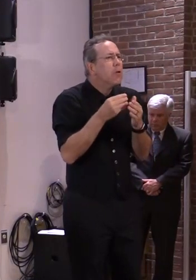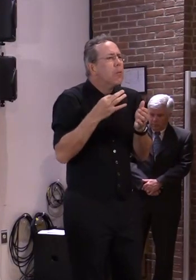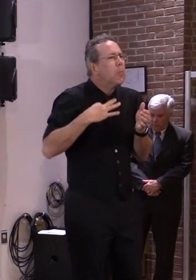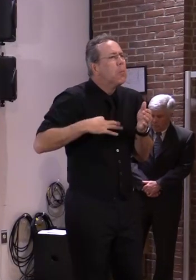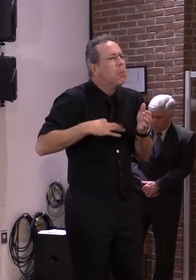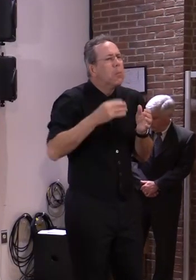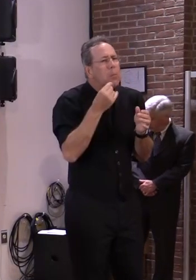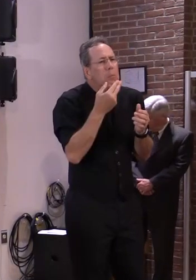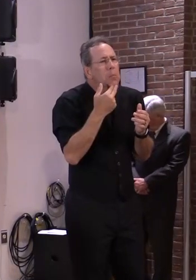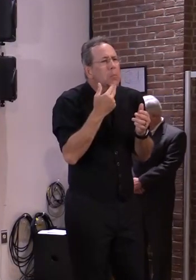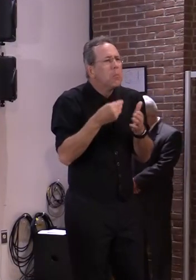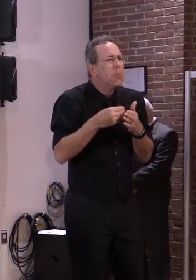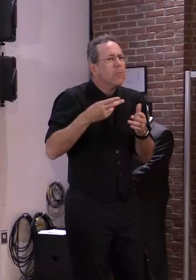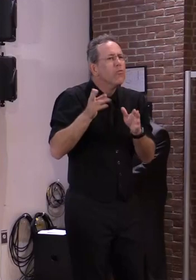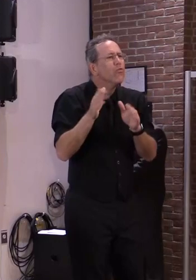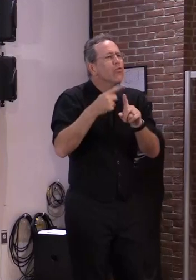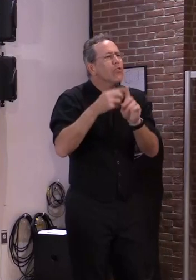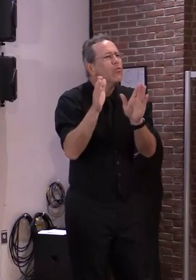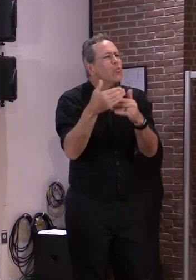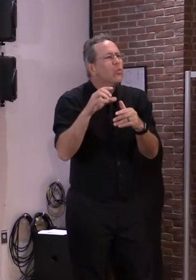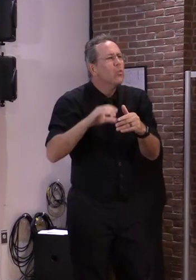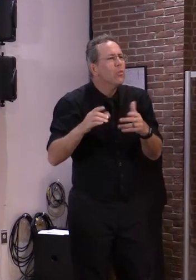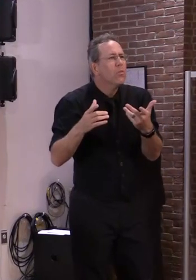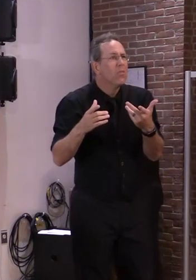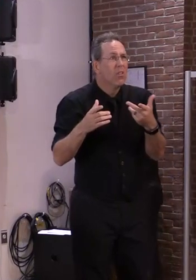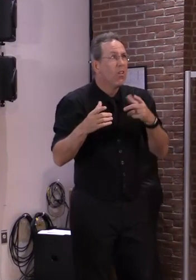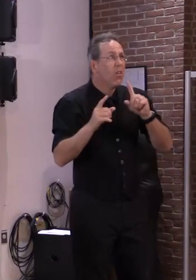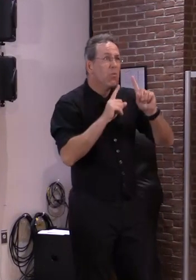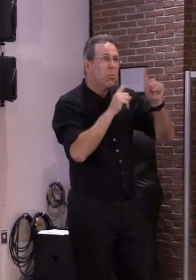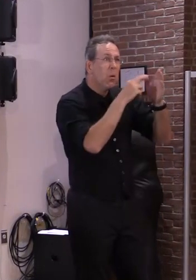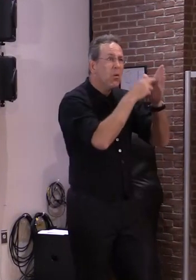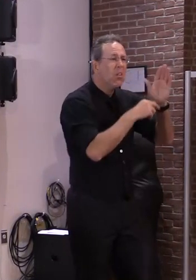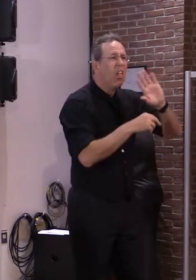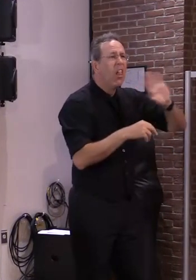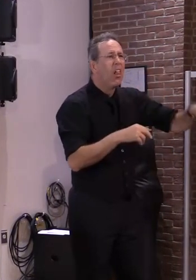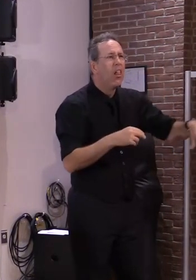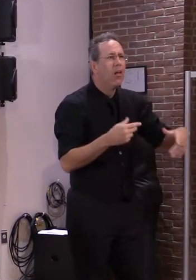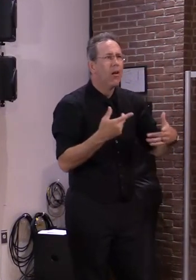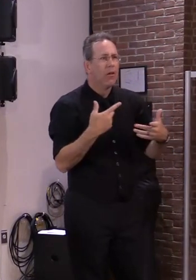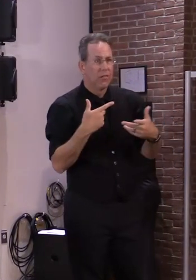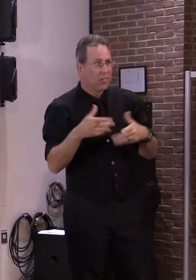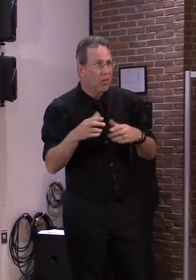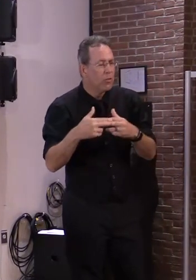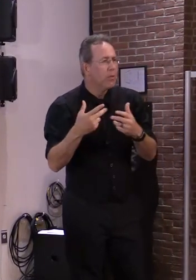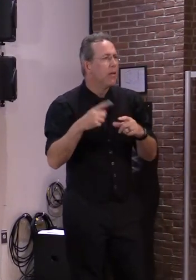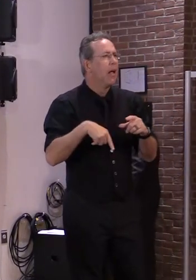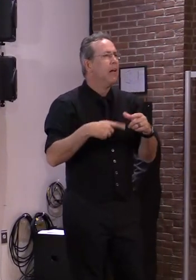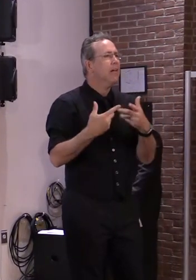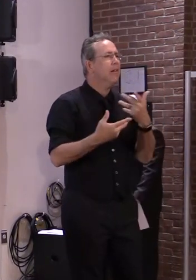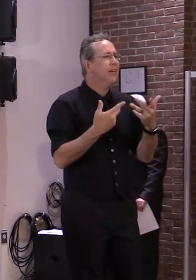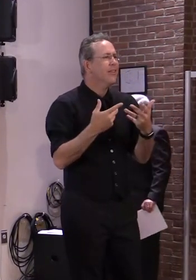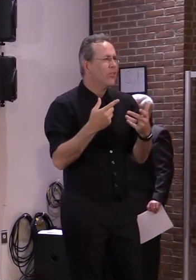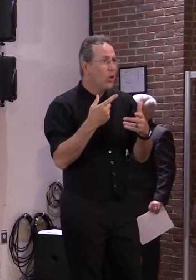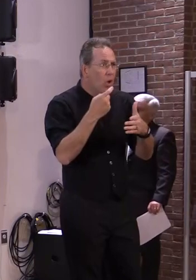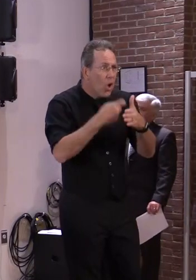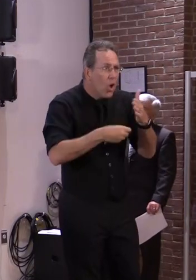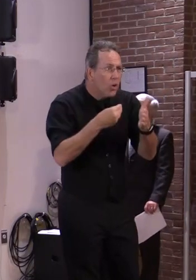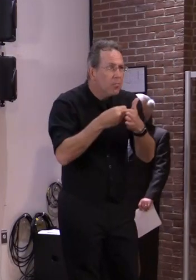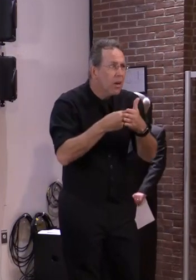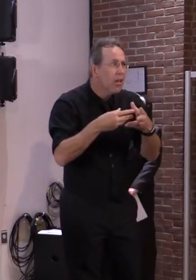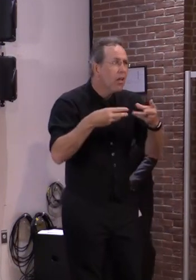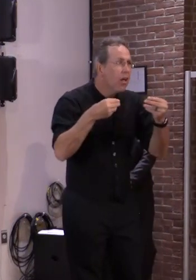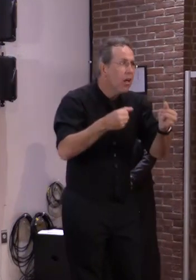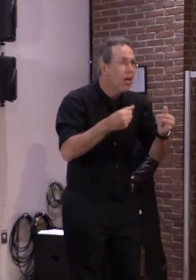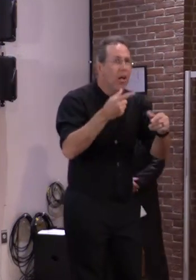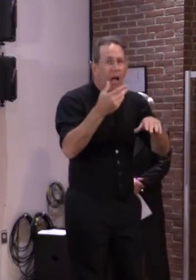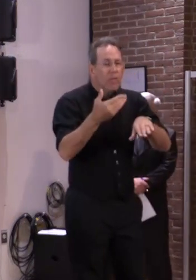to put themselves out there because they're, you know, it comes with costs and capital improvements and so forth.